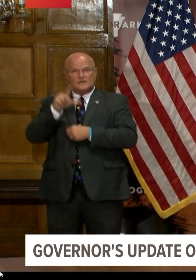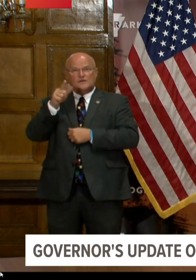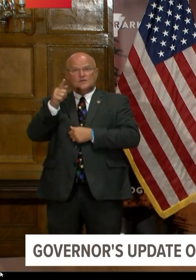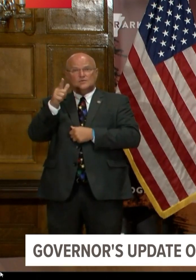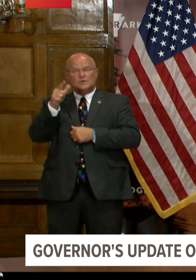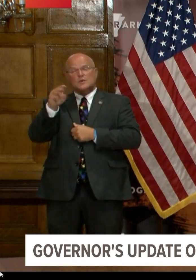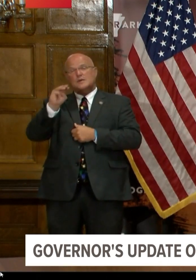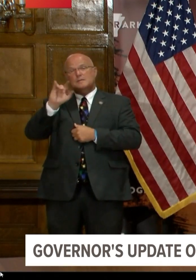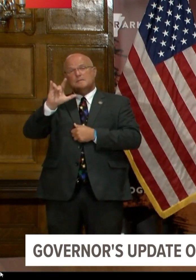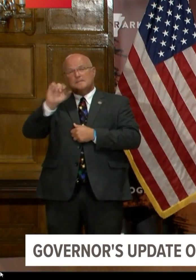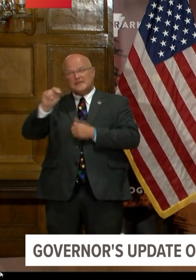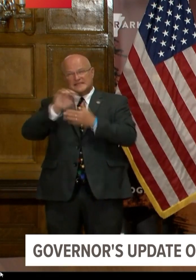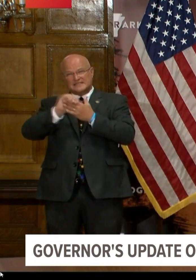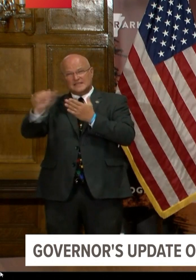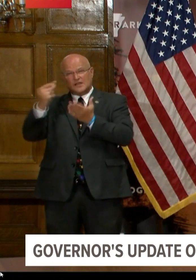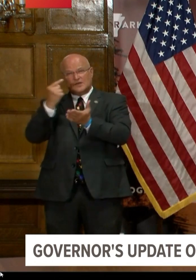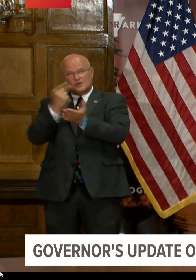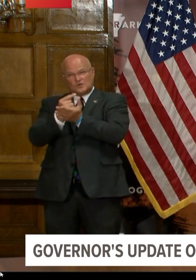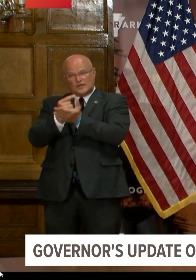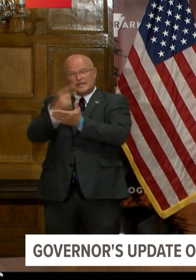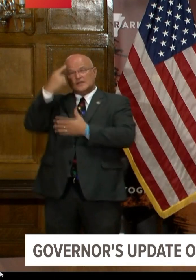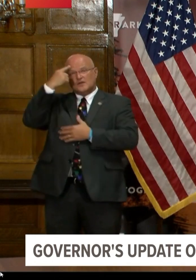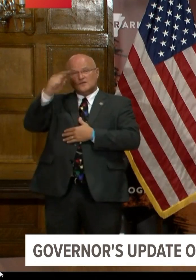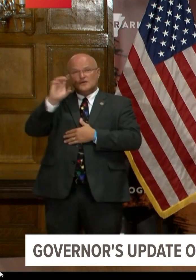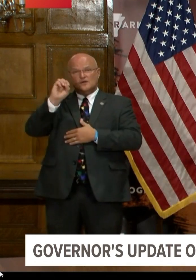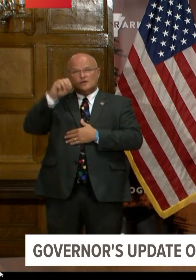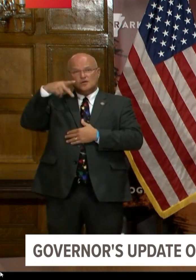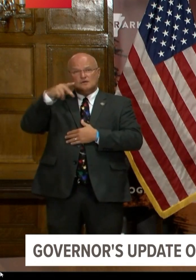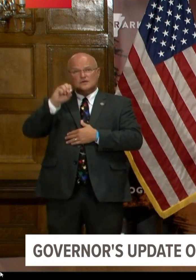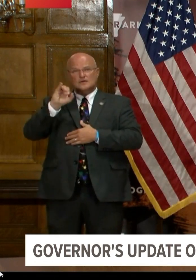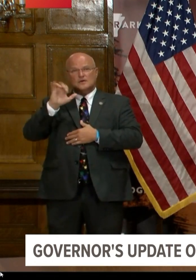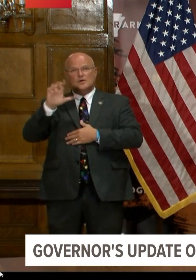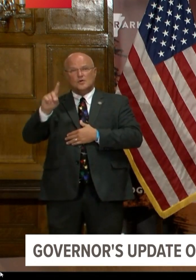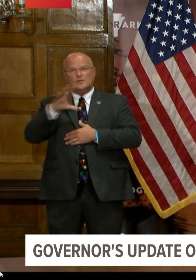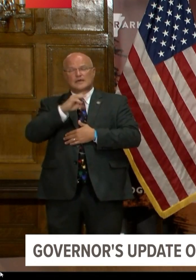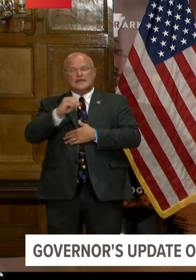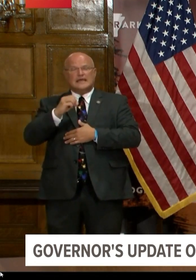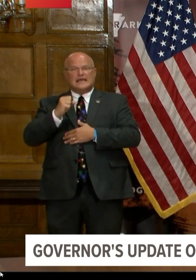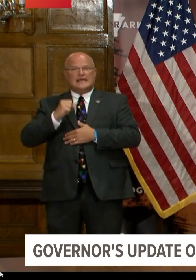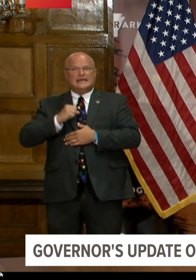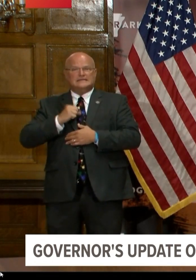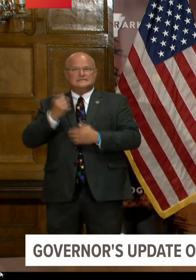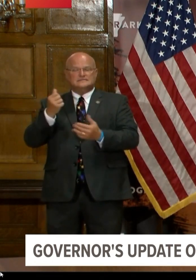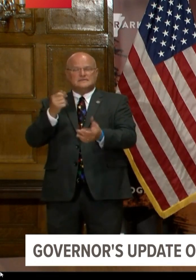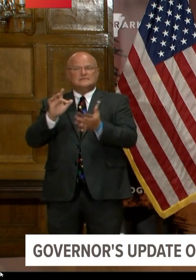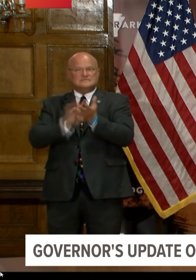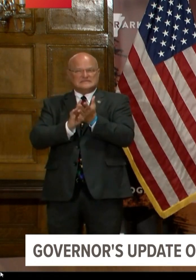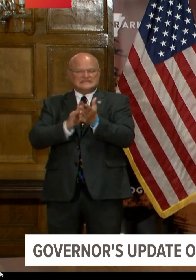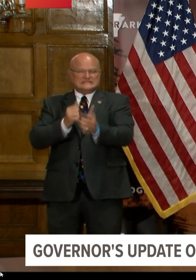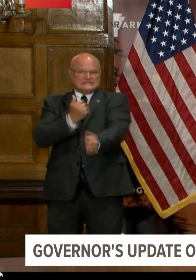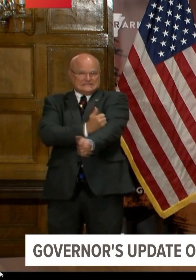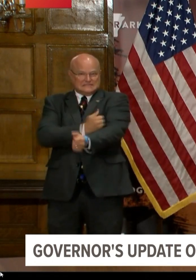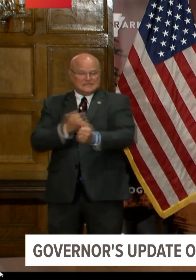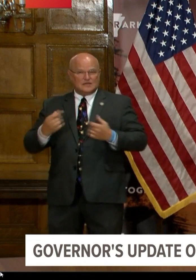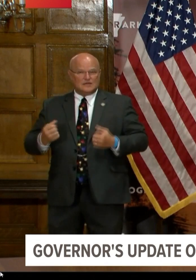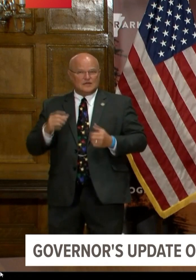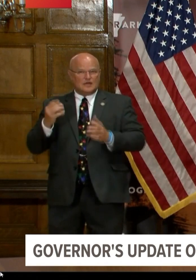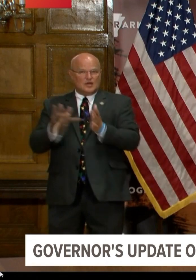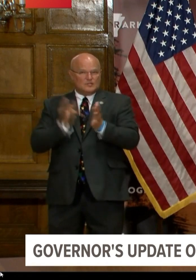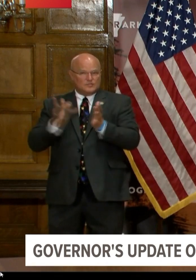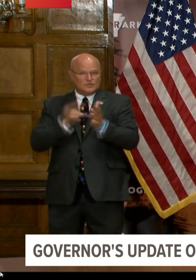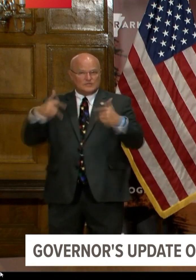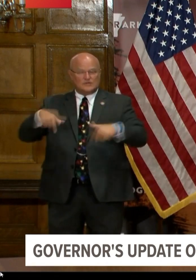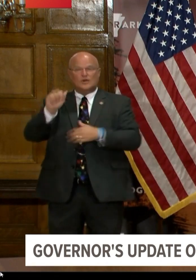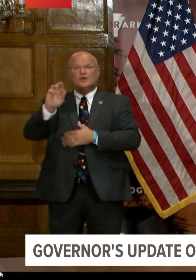$21 million grant for opioid and stimulant abuse in Arkansas. The fact that